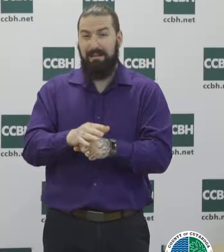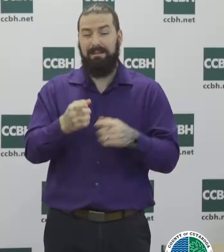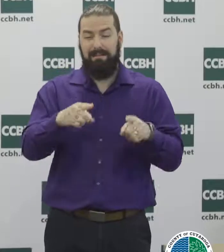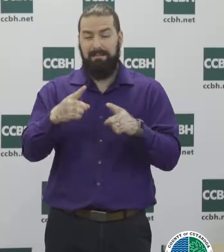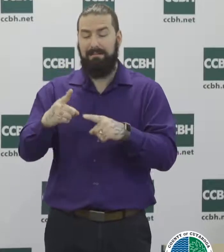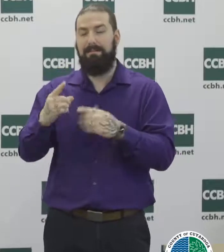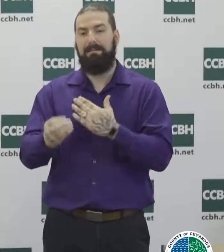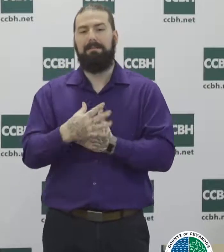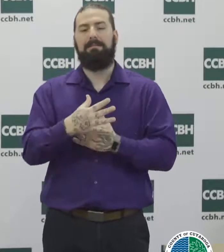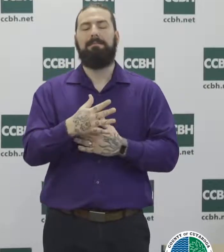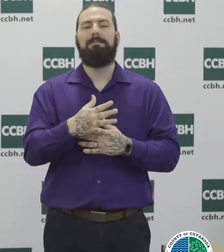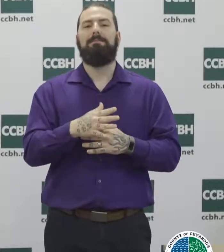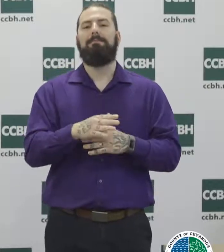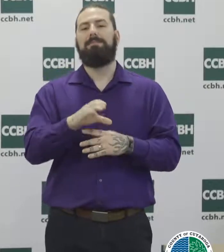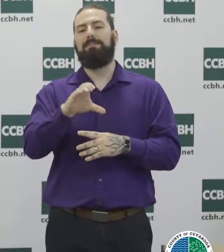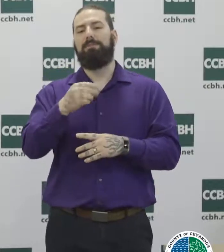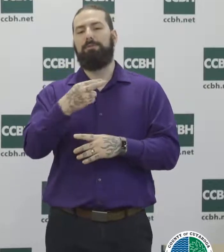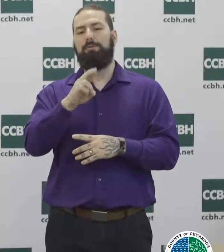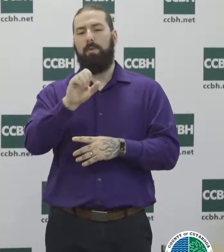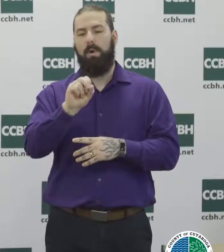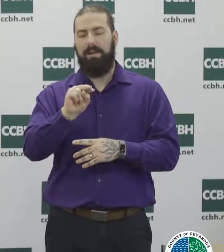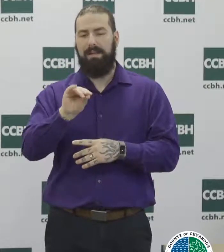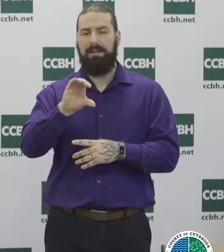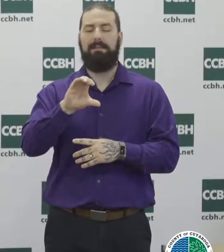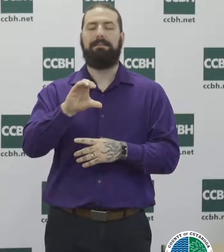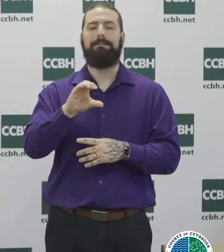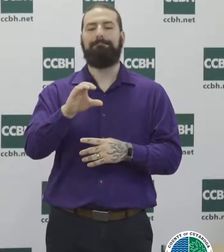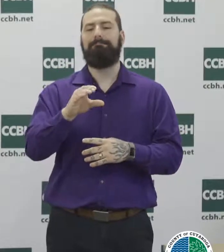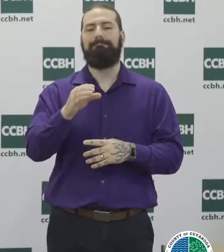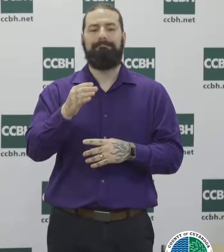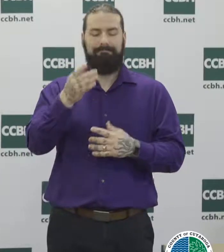Chronic diseases contribute to sicker and shorter lives.